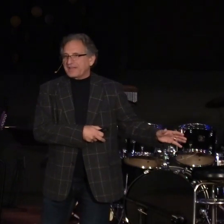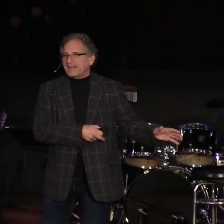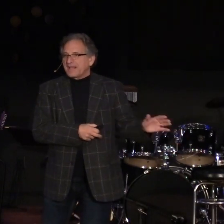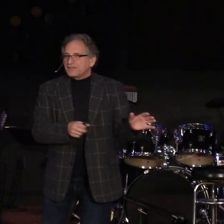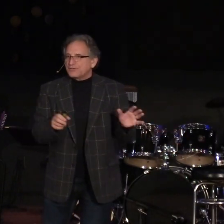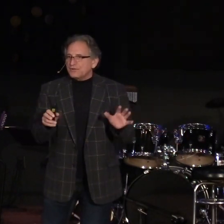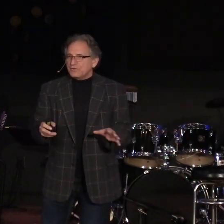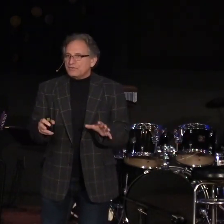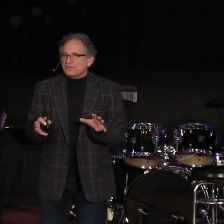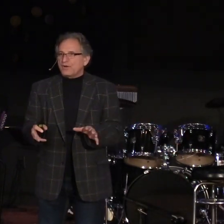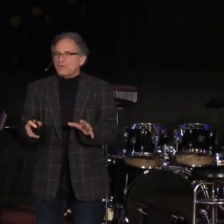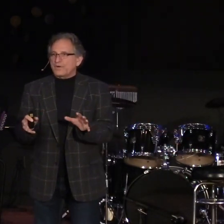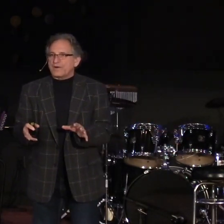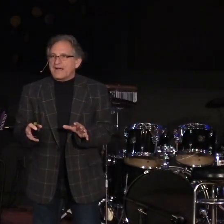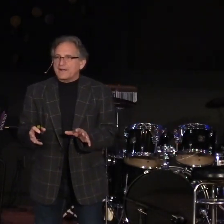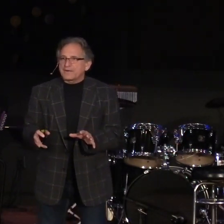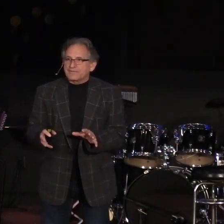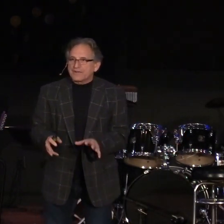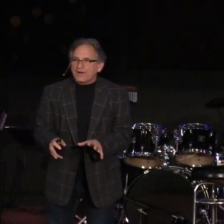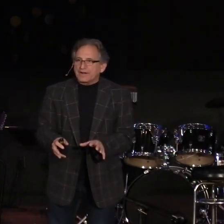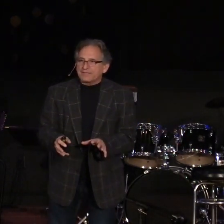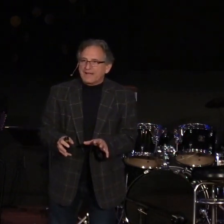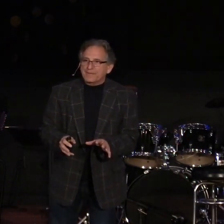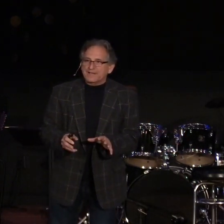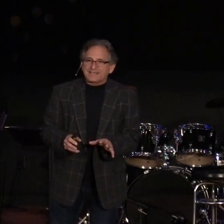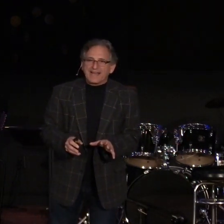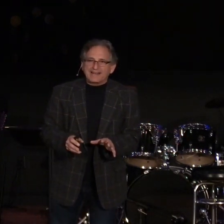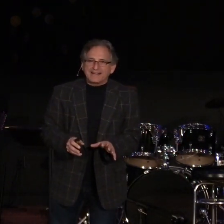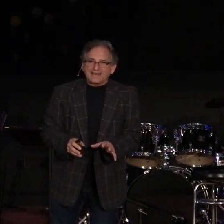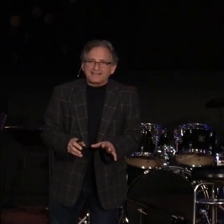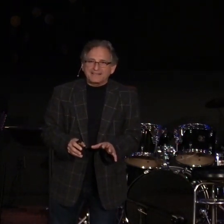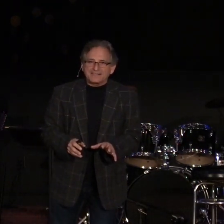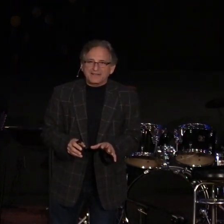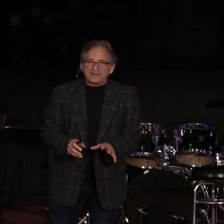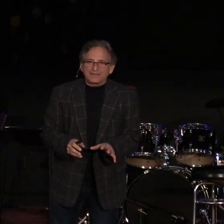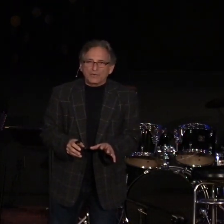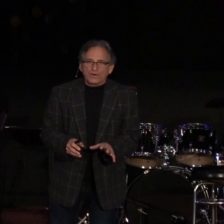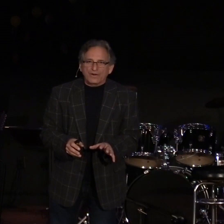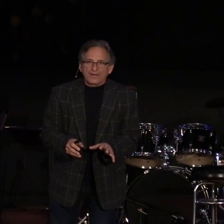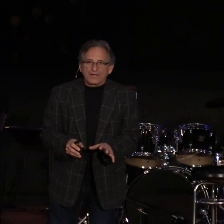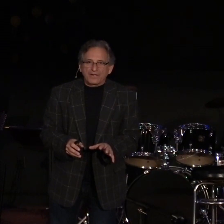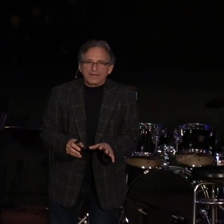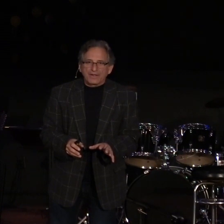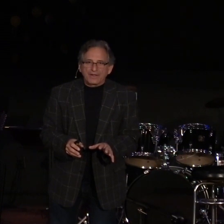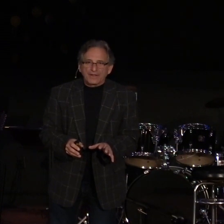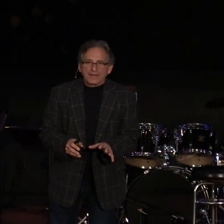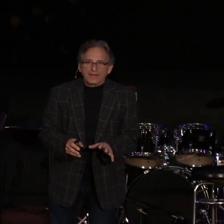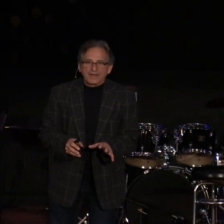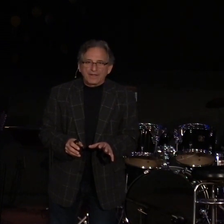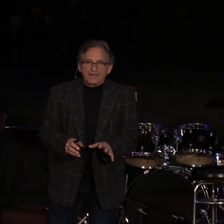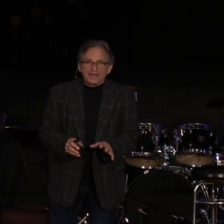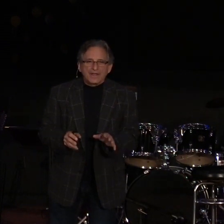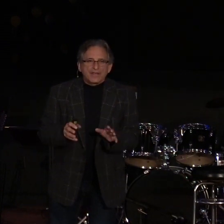you think, do you know where I would have gone if I would have died in 1974?